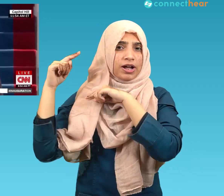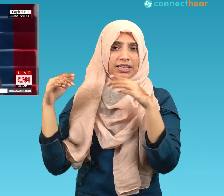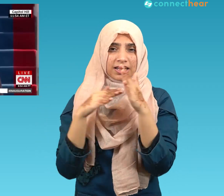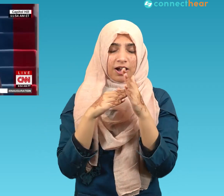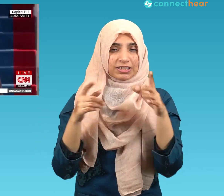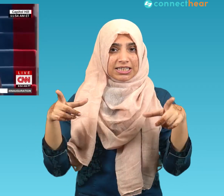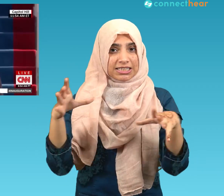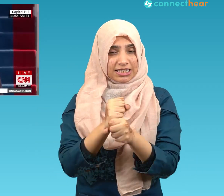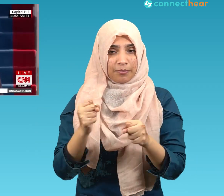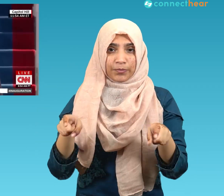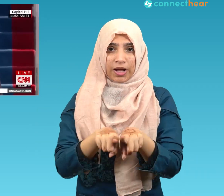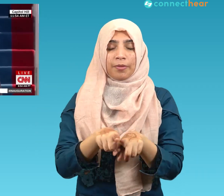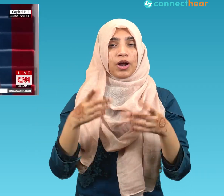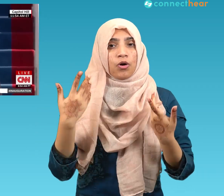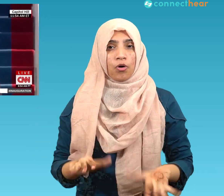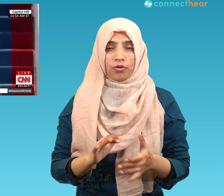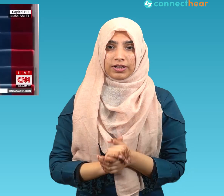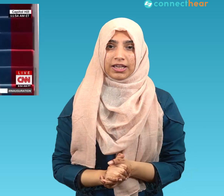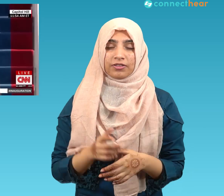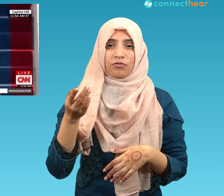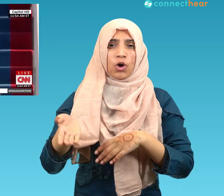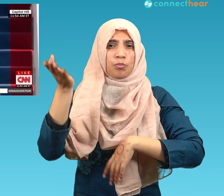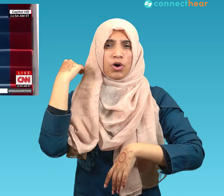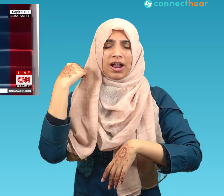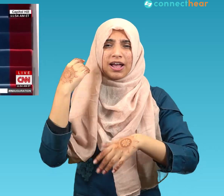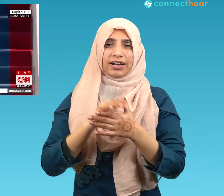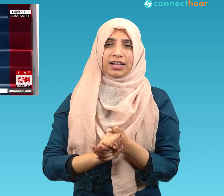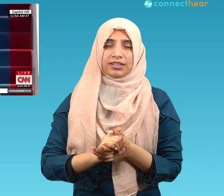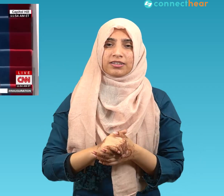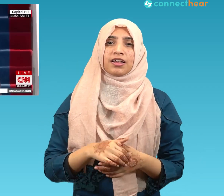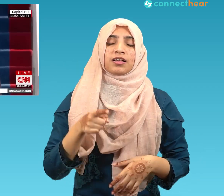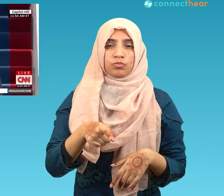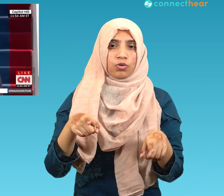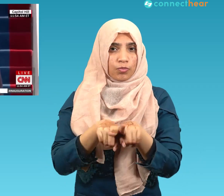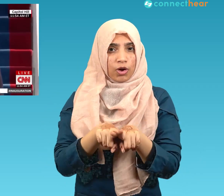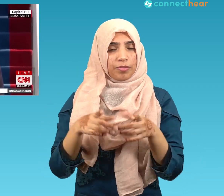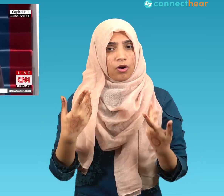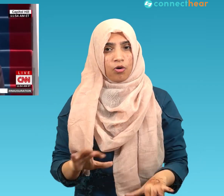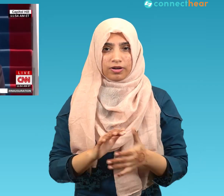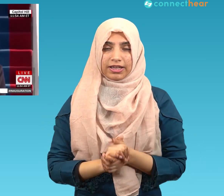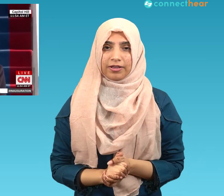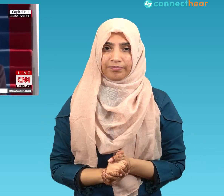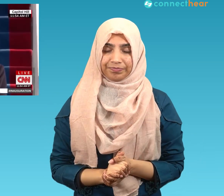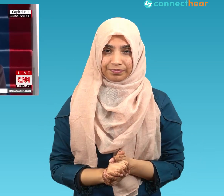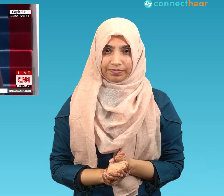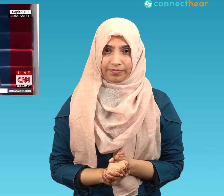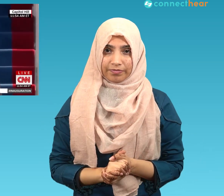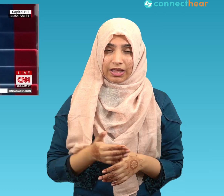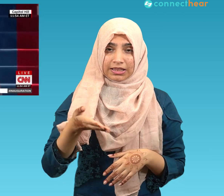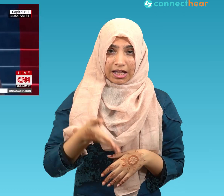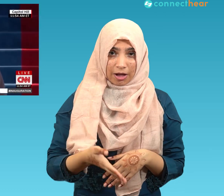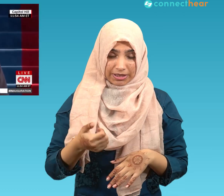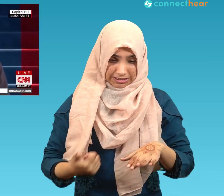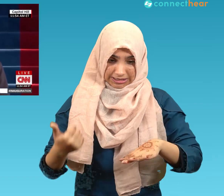by George Washington. But the American story depends not on any one of us, not on some